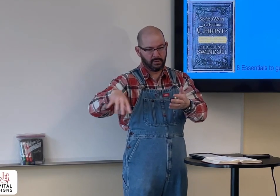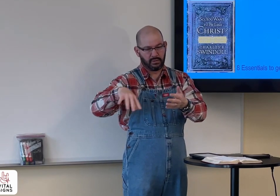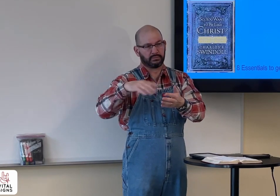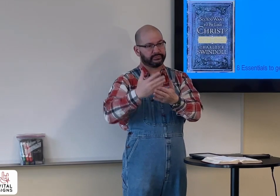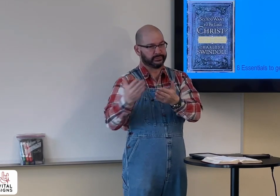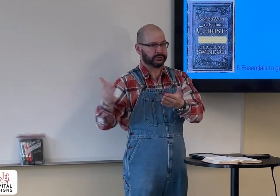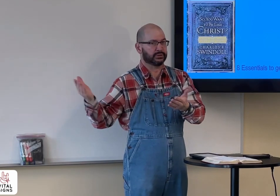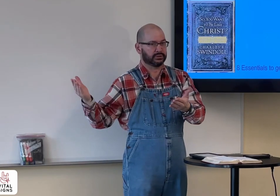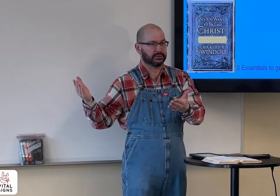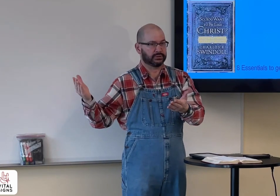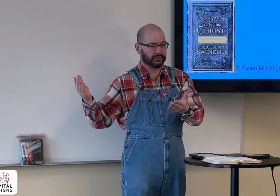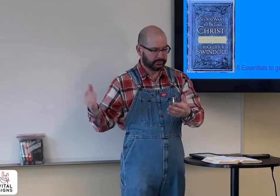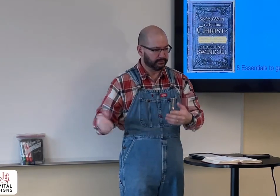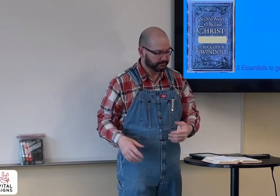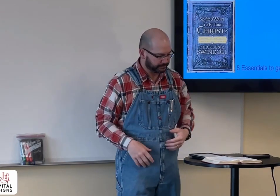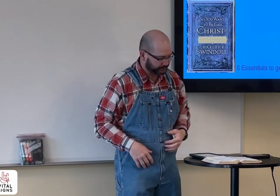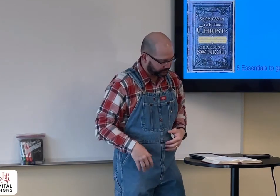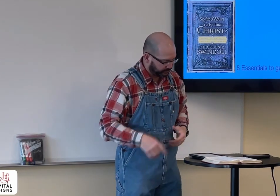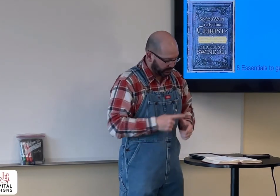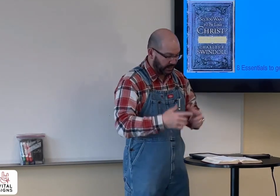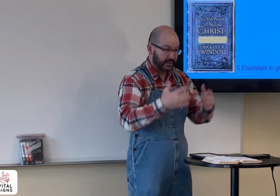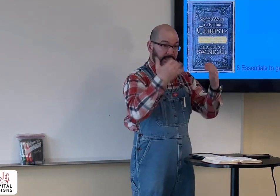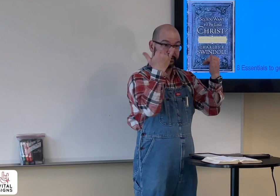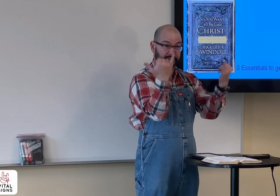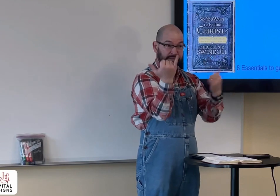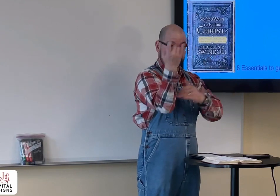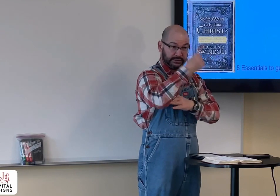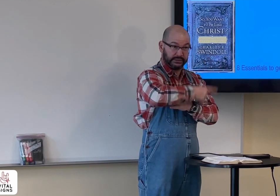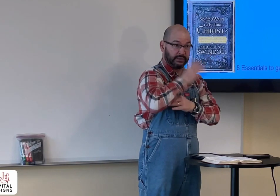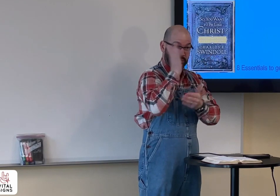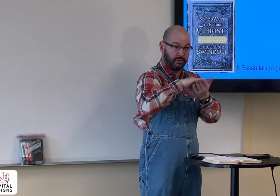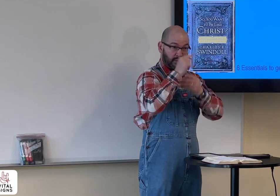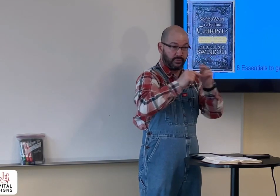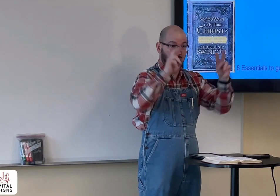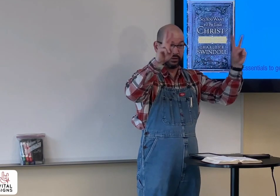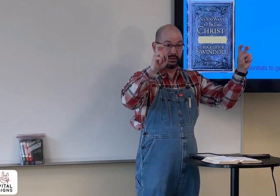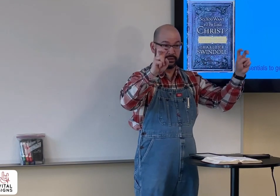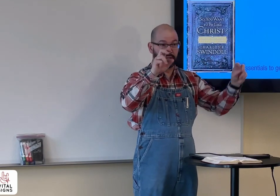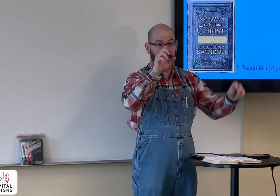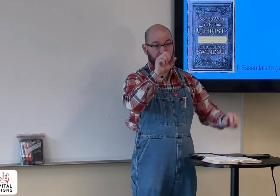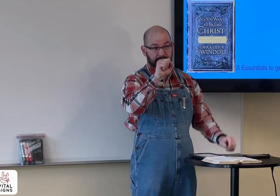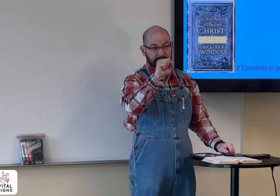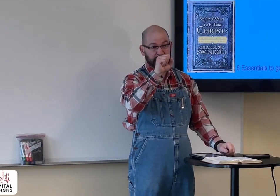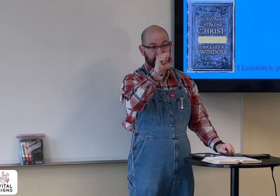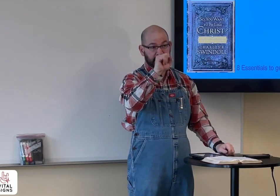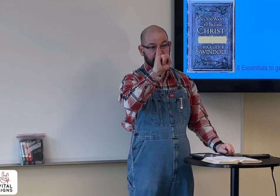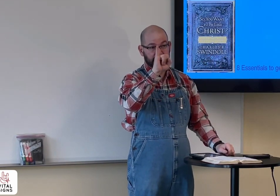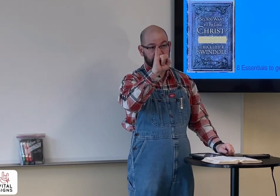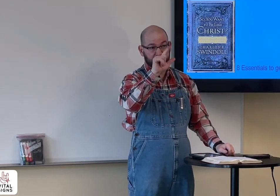take some things out of our schedule. And today, we'll learn about